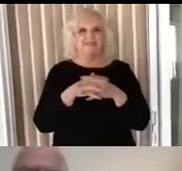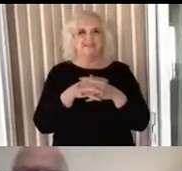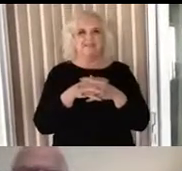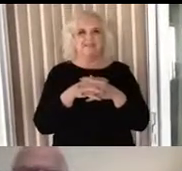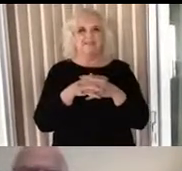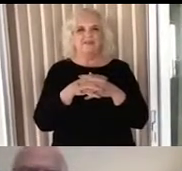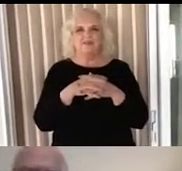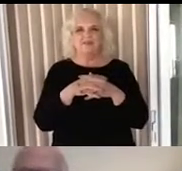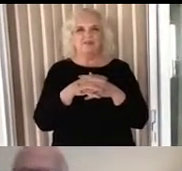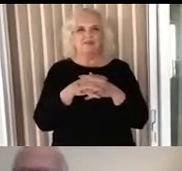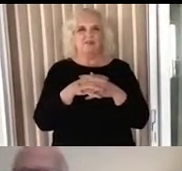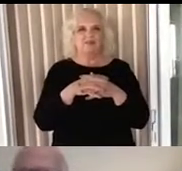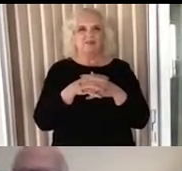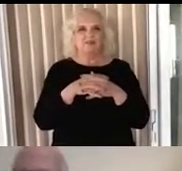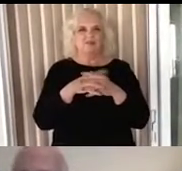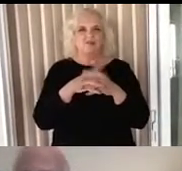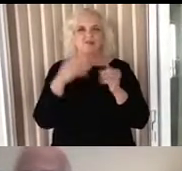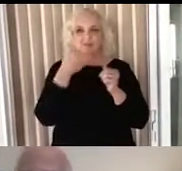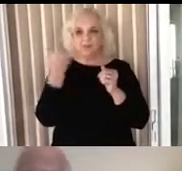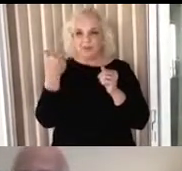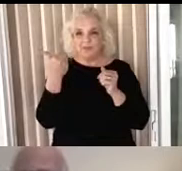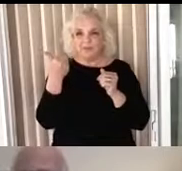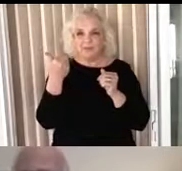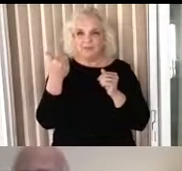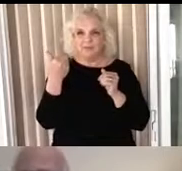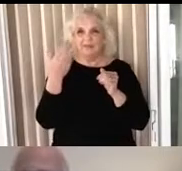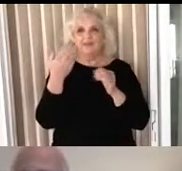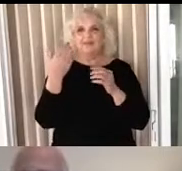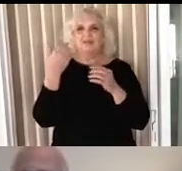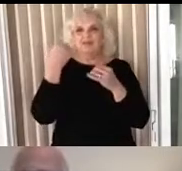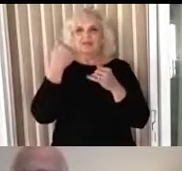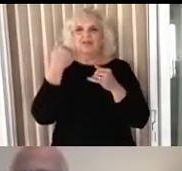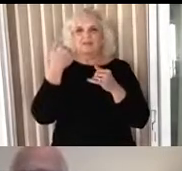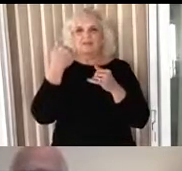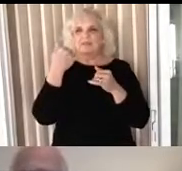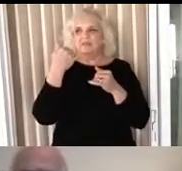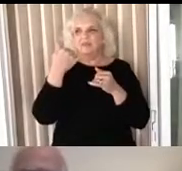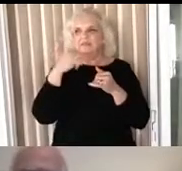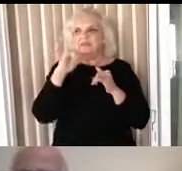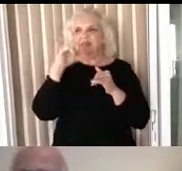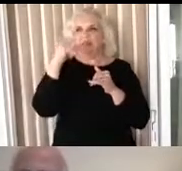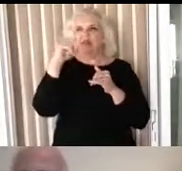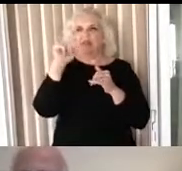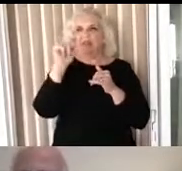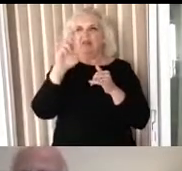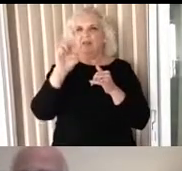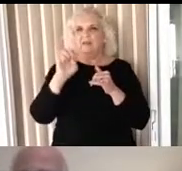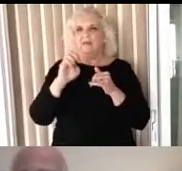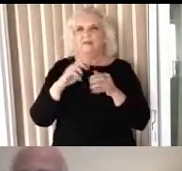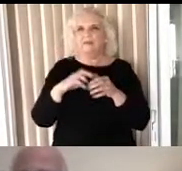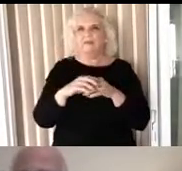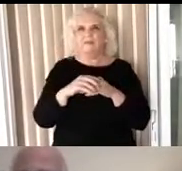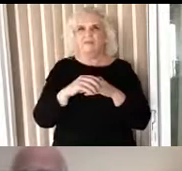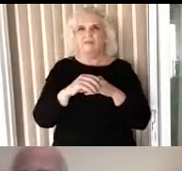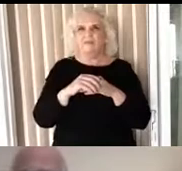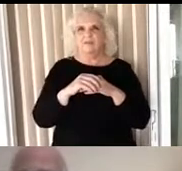Is that better? Okay, yeah, now we're still all getting everybody in. No, I Are don't know you why seeing that all? we haven't punched that in. I don't know how to.